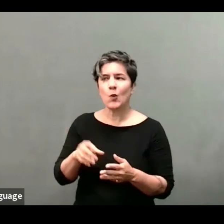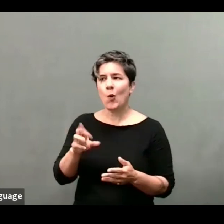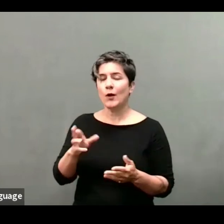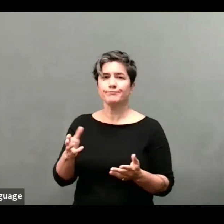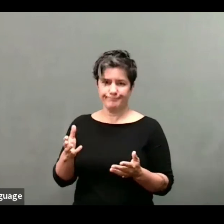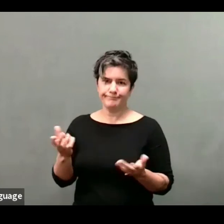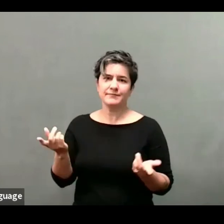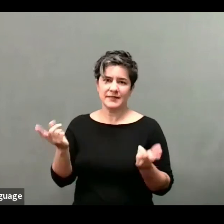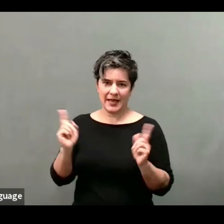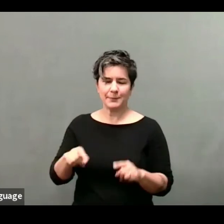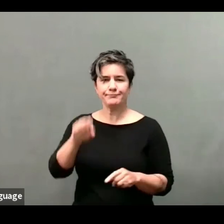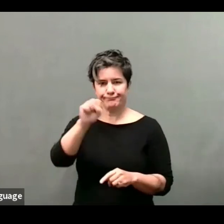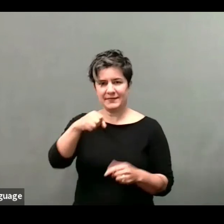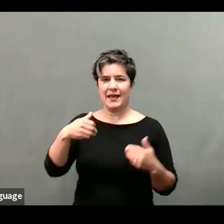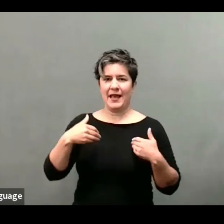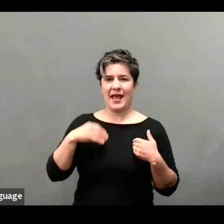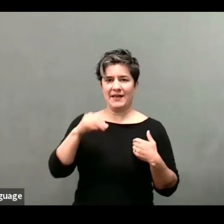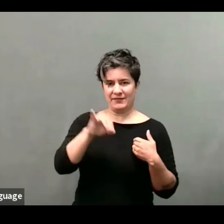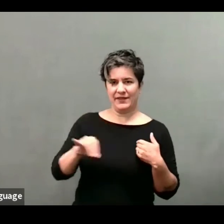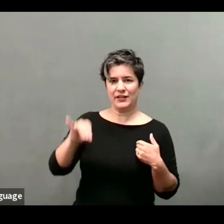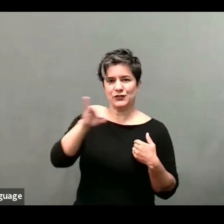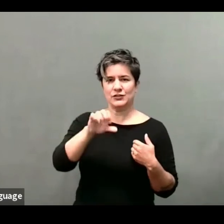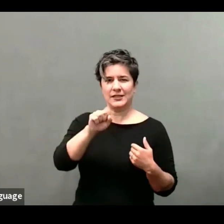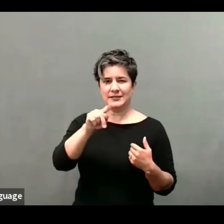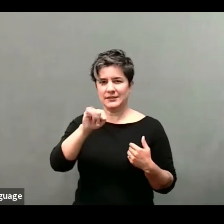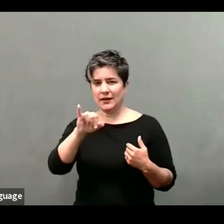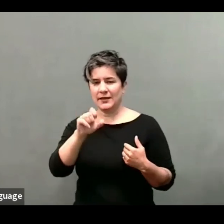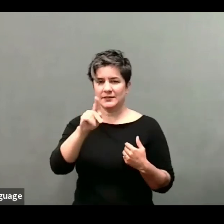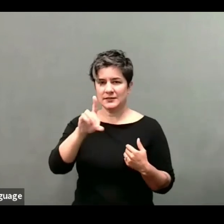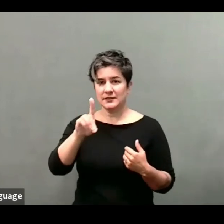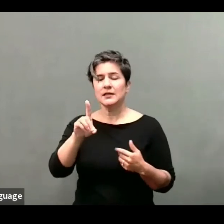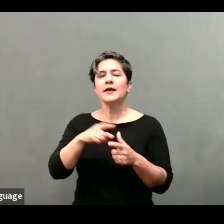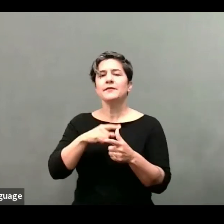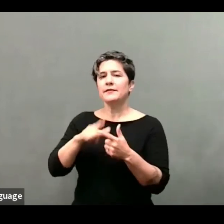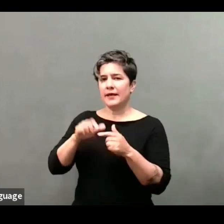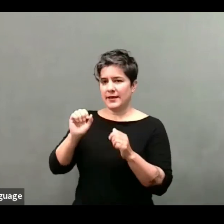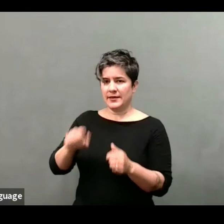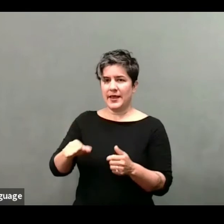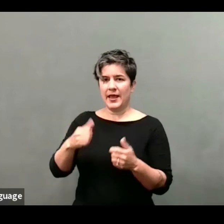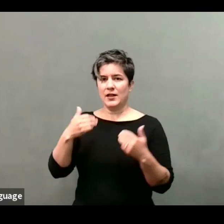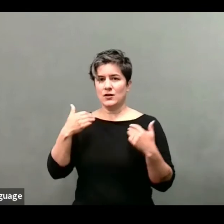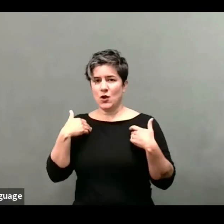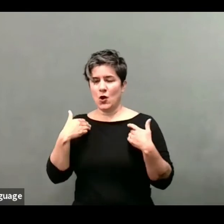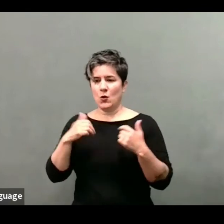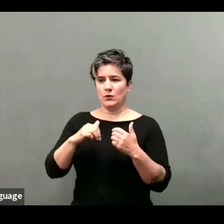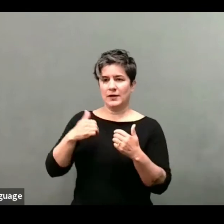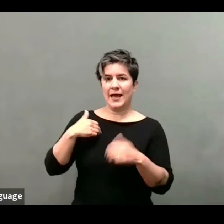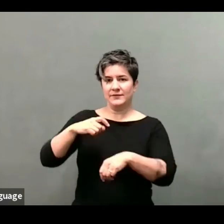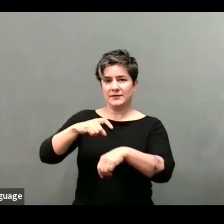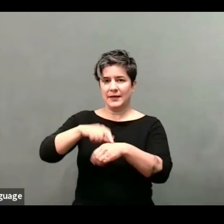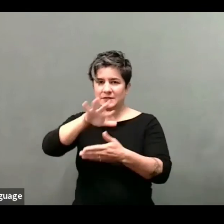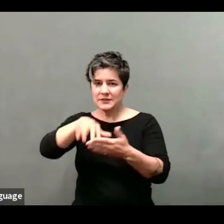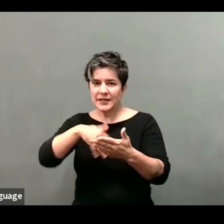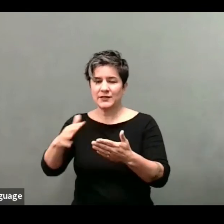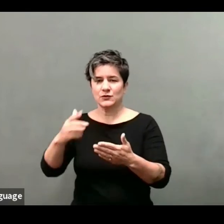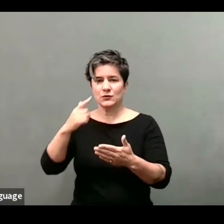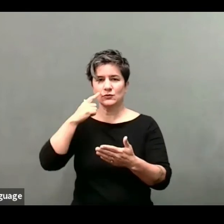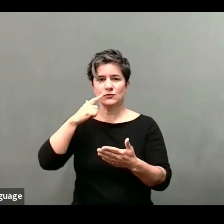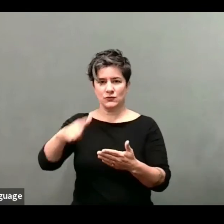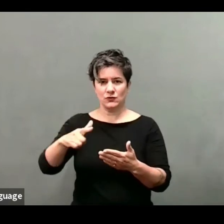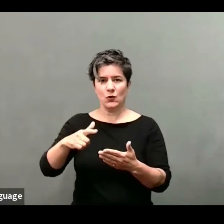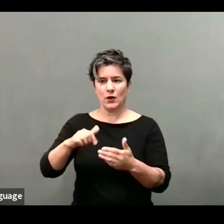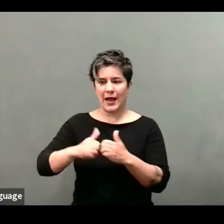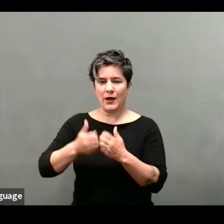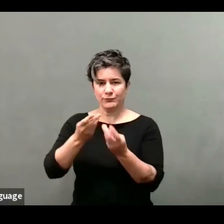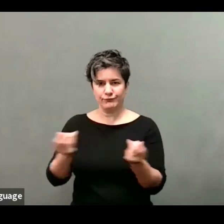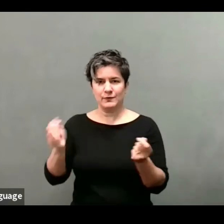they can then have the options to deal with that however they would like to. So all of that is kind of taken care of at the end